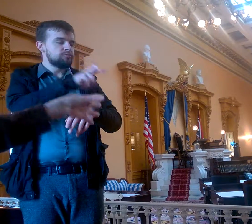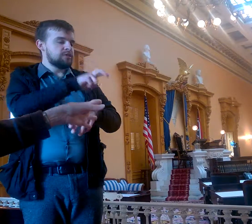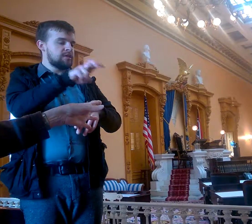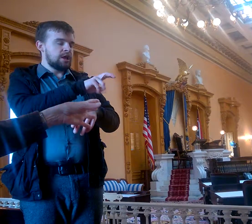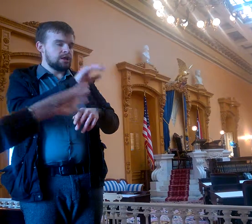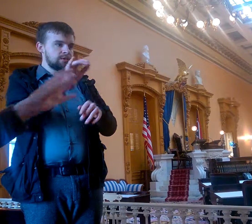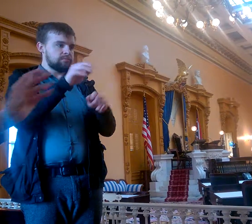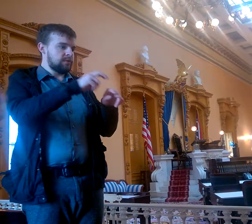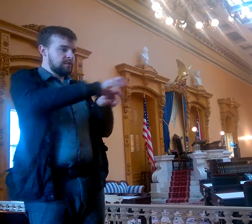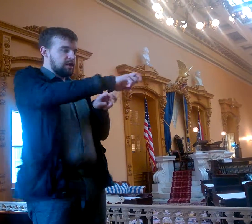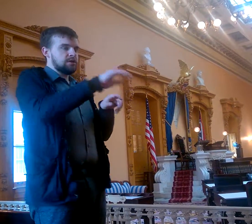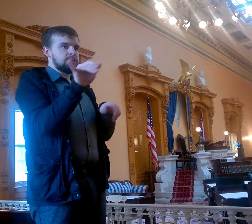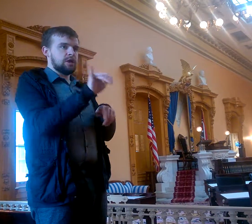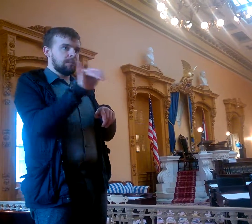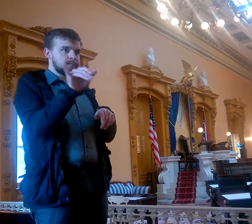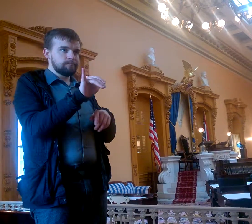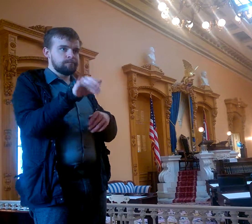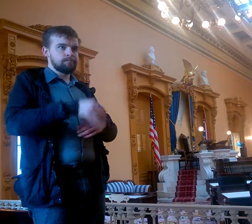the Republican side.